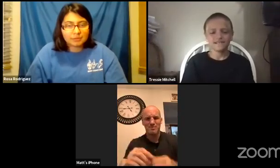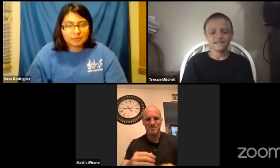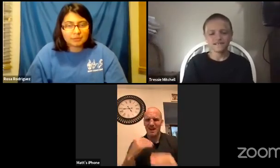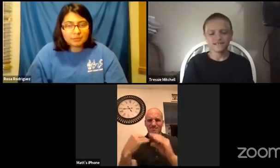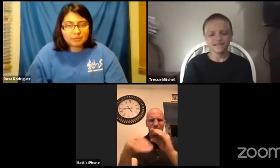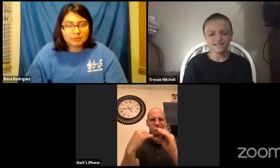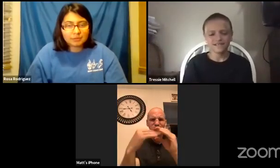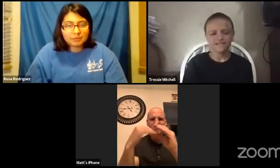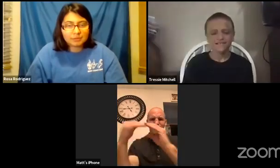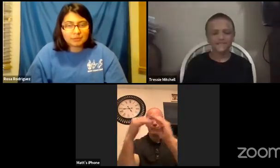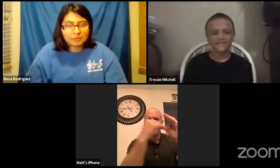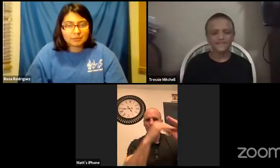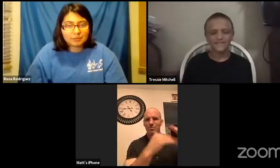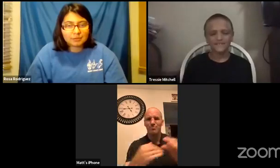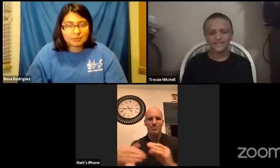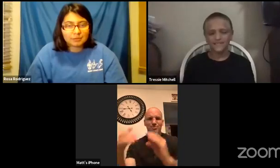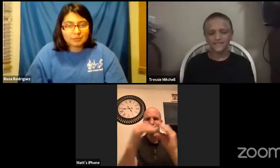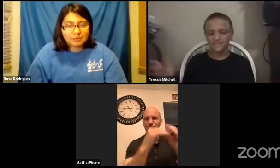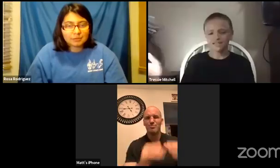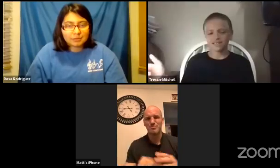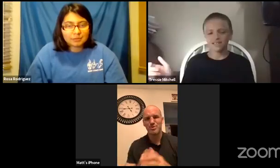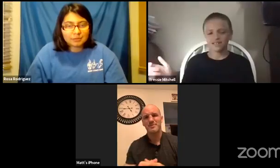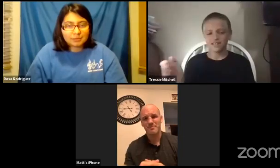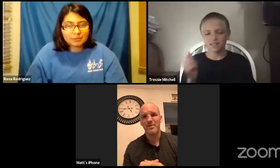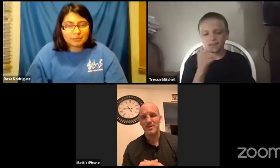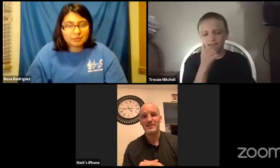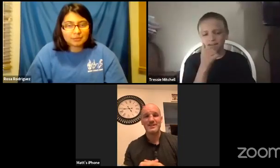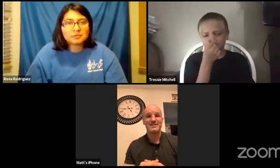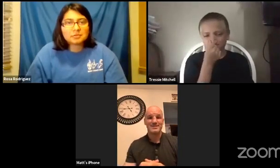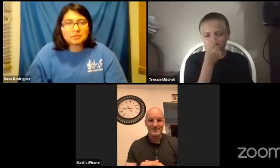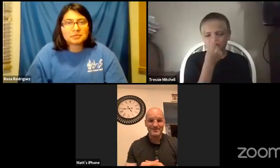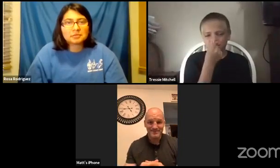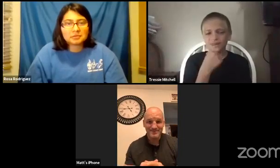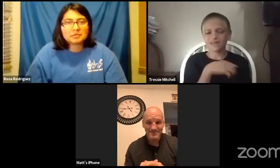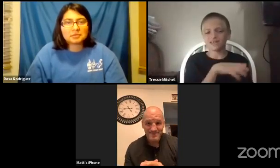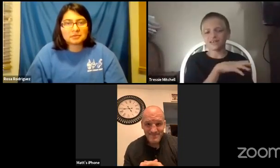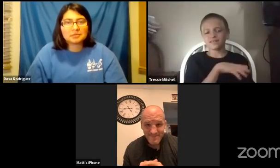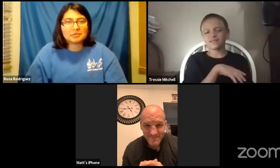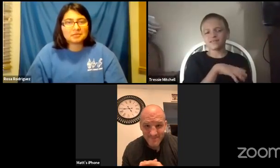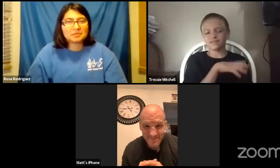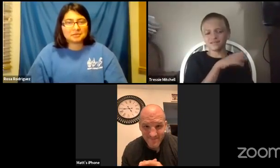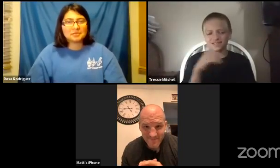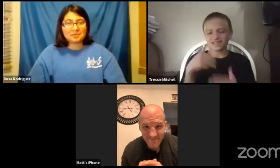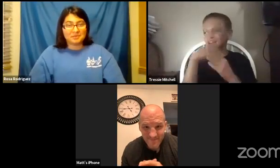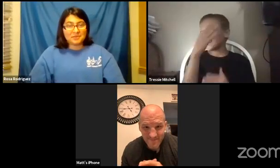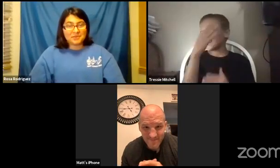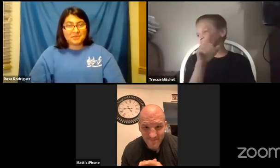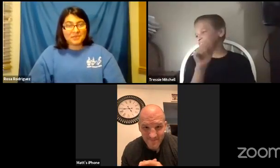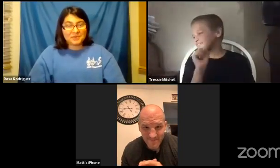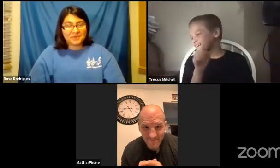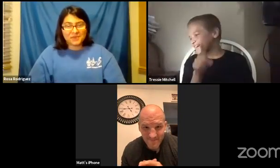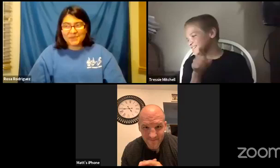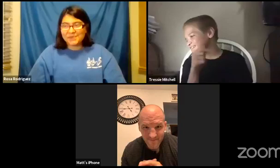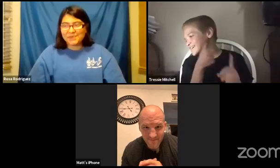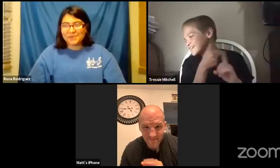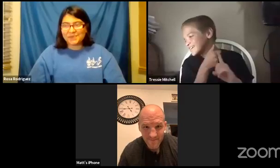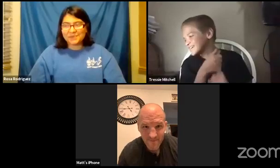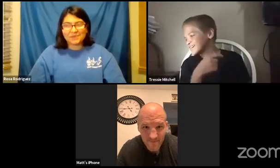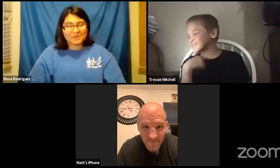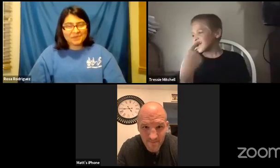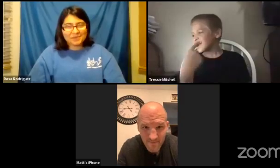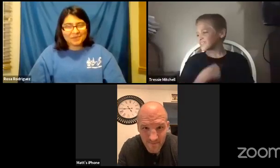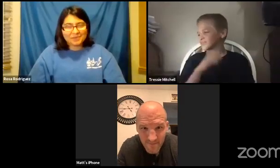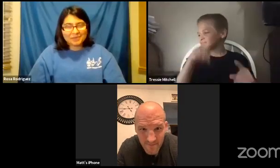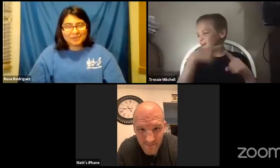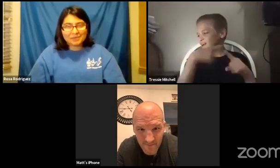and just always encourage others to never give up on their dreams. And a lot of that influence has been through email and meeting them